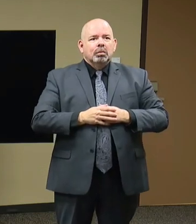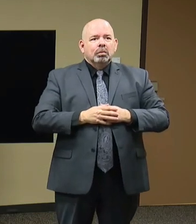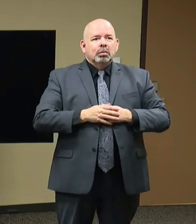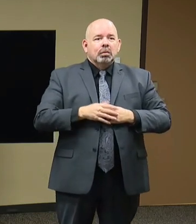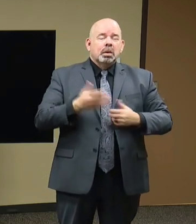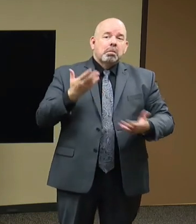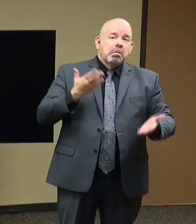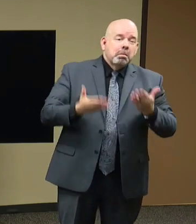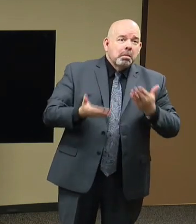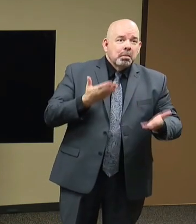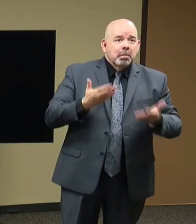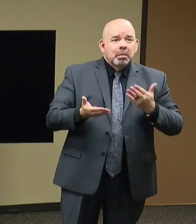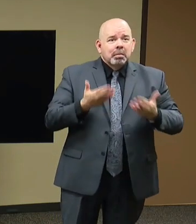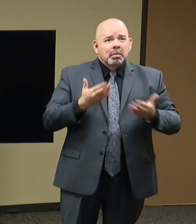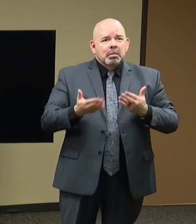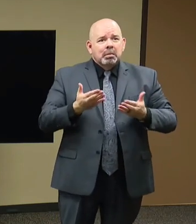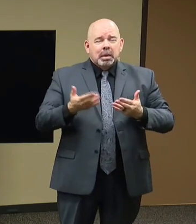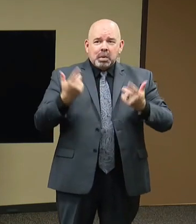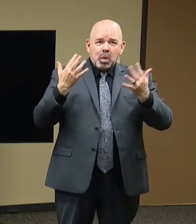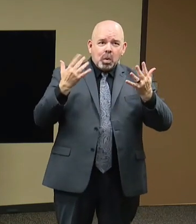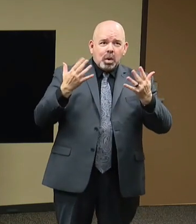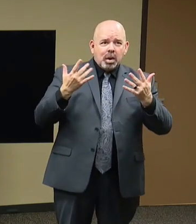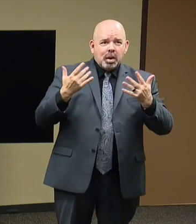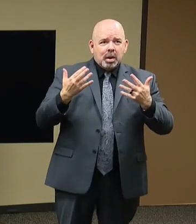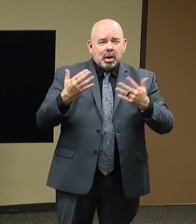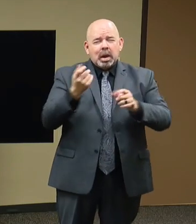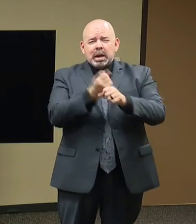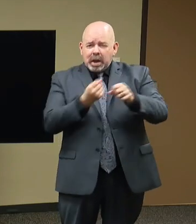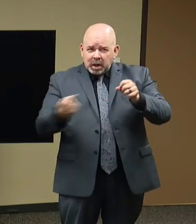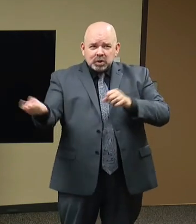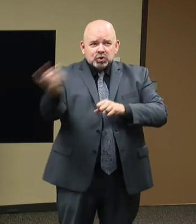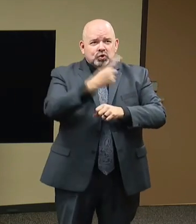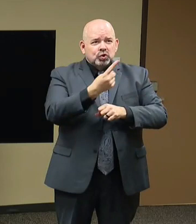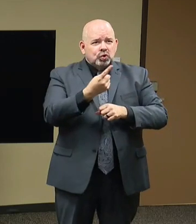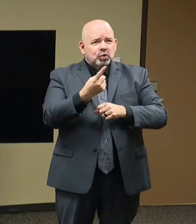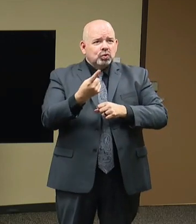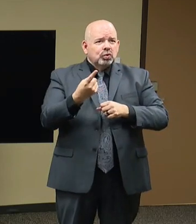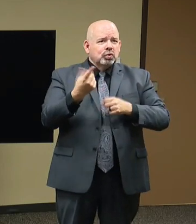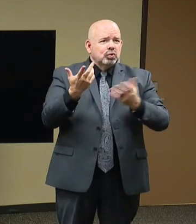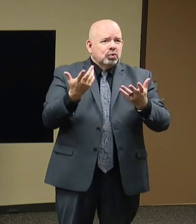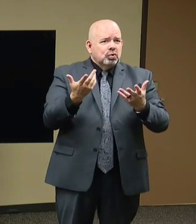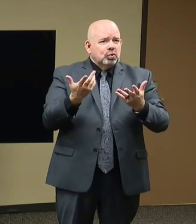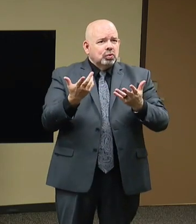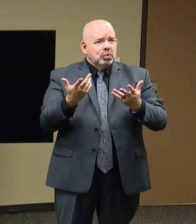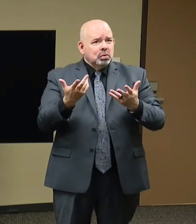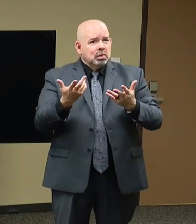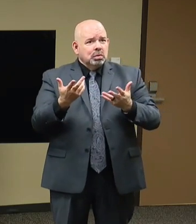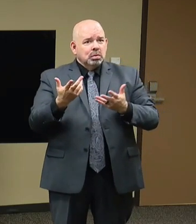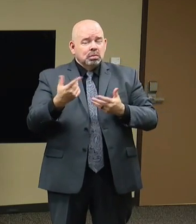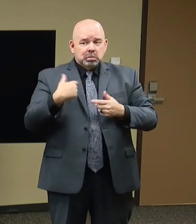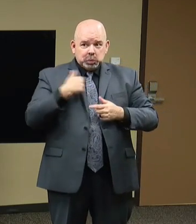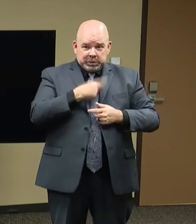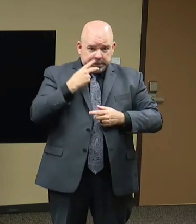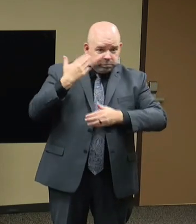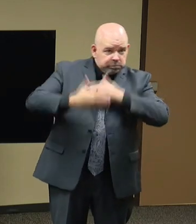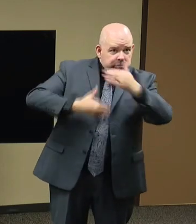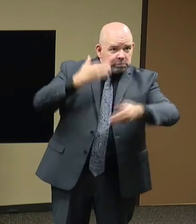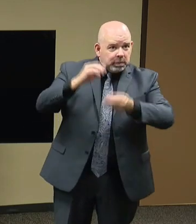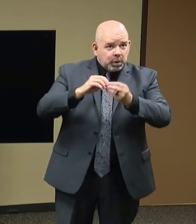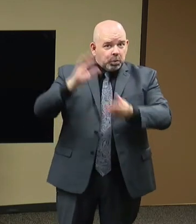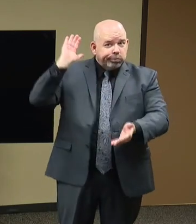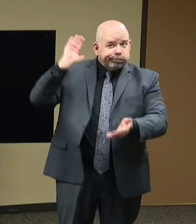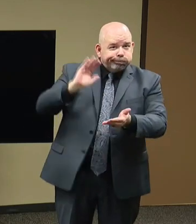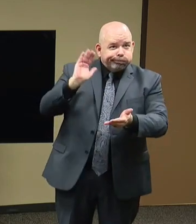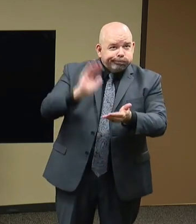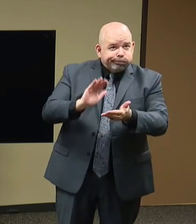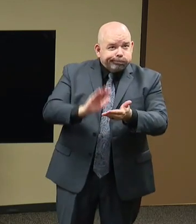until March to get it, have a chance to get it right again, because you guys will, the public will get together at